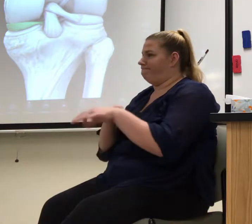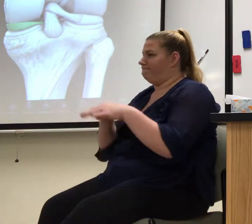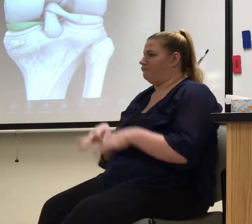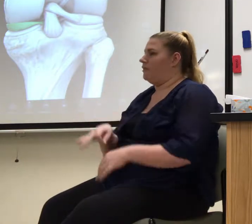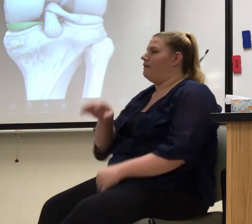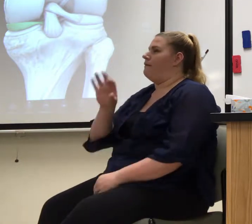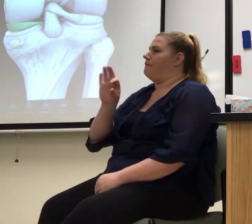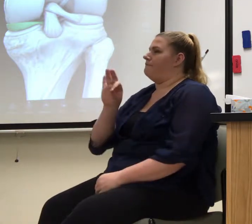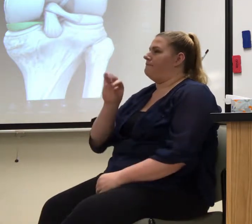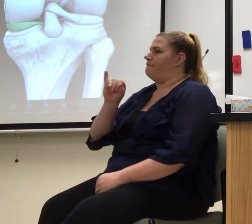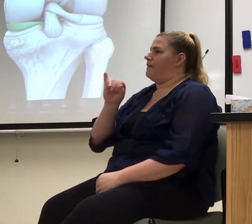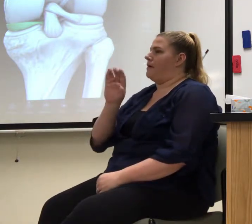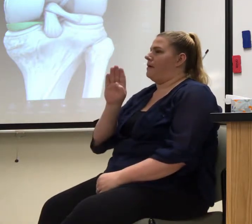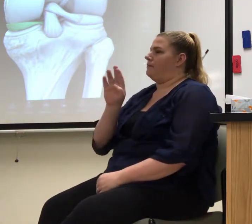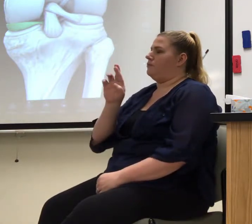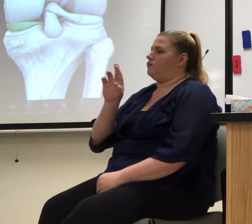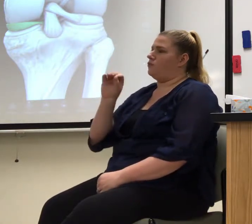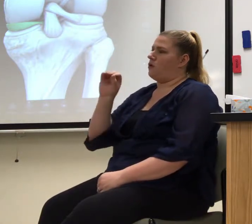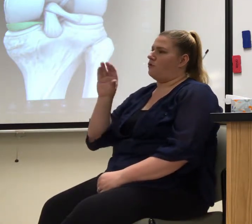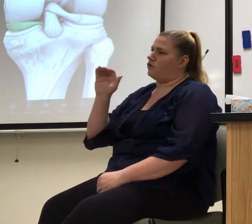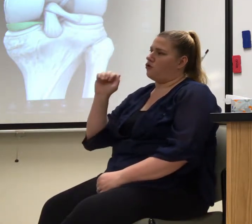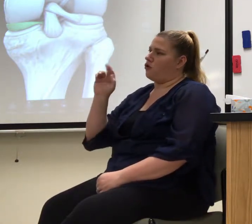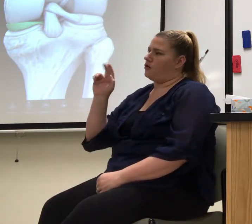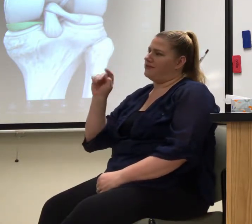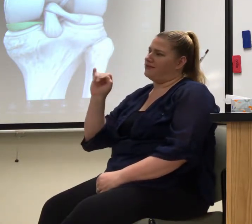shock pads.